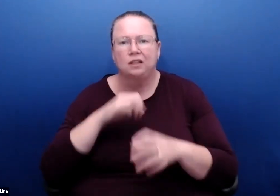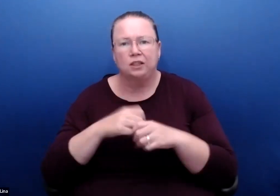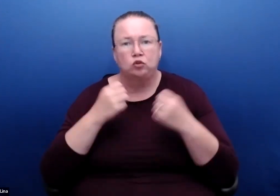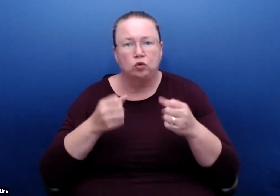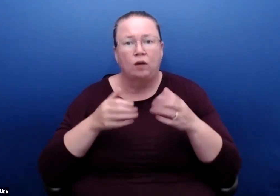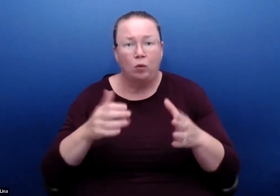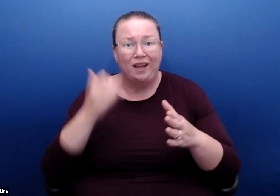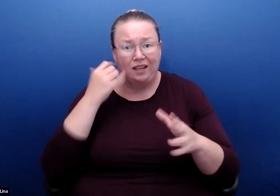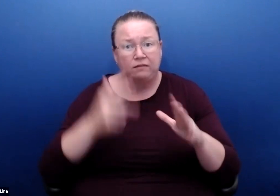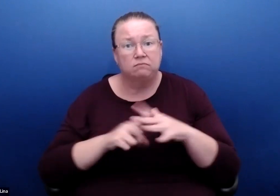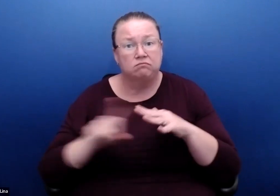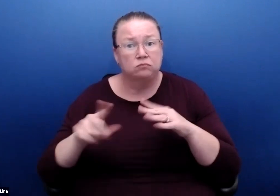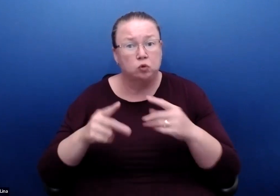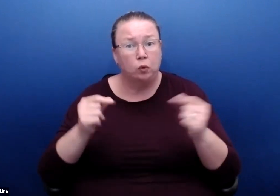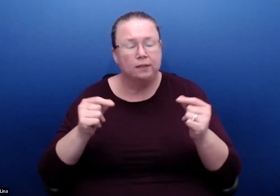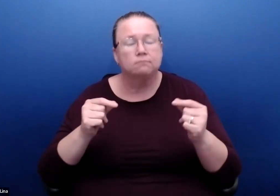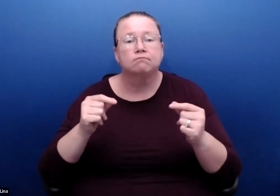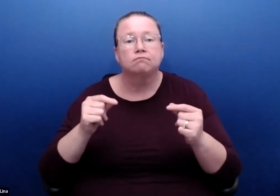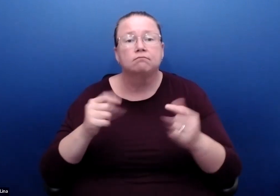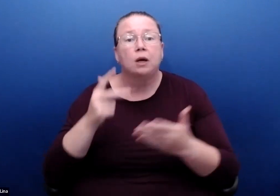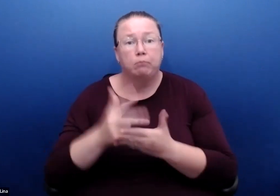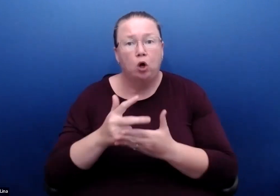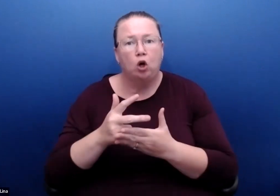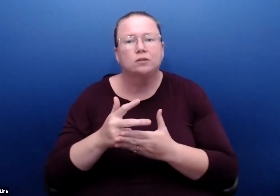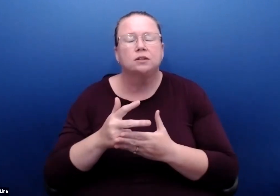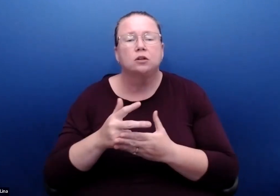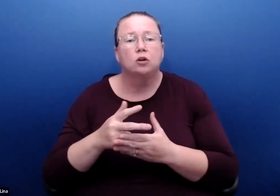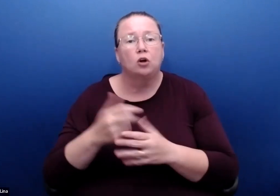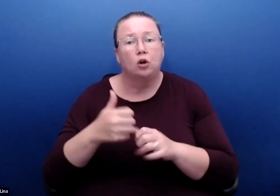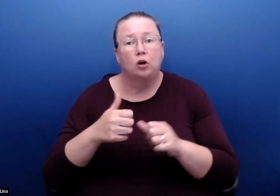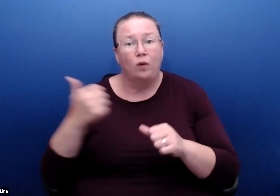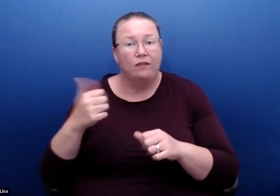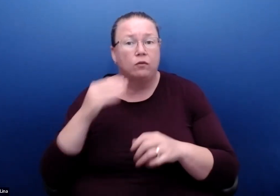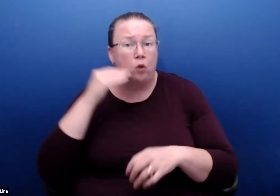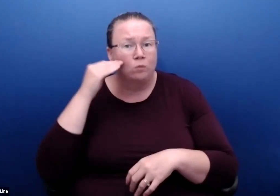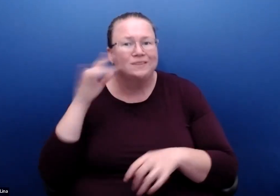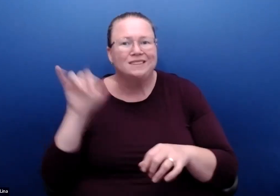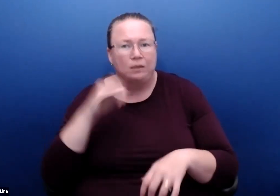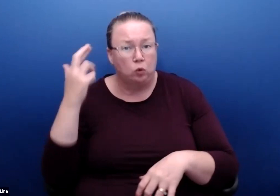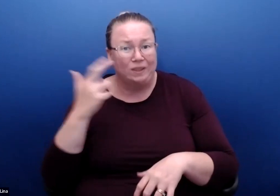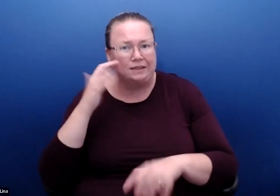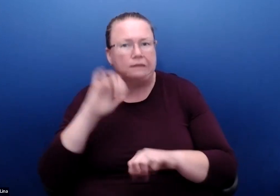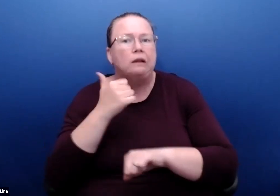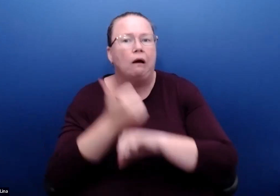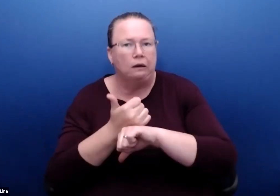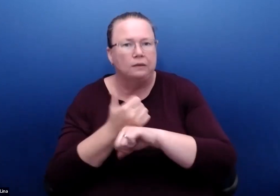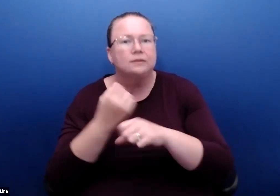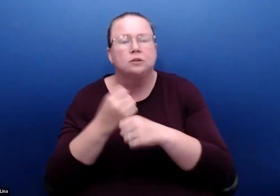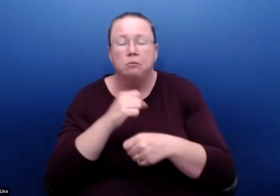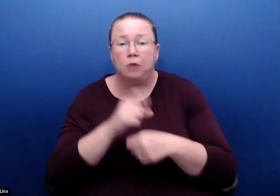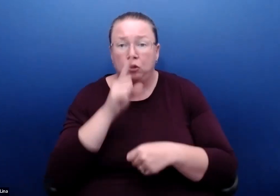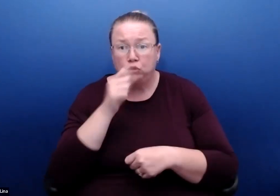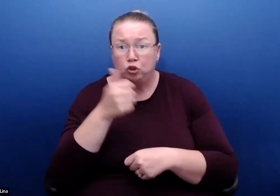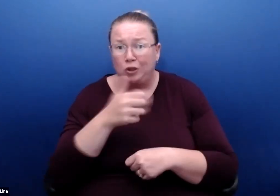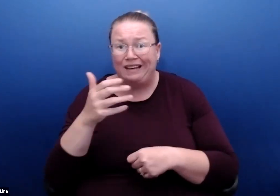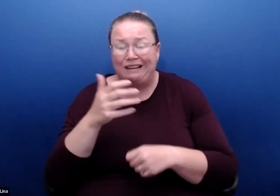needed to leave quickly. I parked my car facing away from the home for that same reason and locked the doors, being sure to leave any valuables in